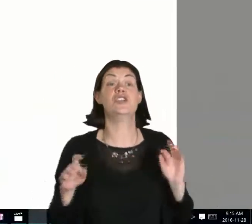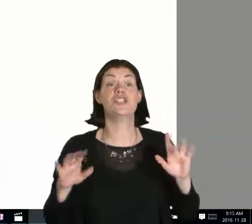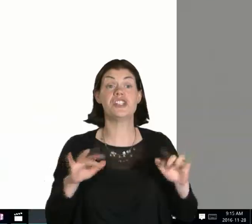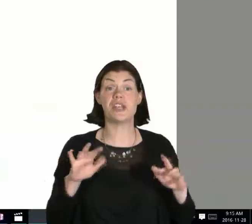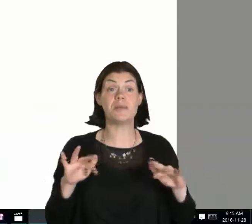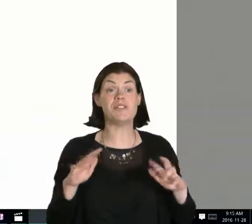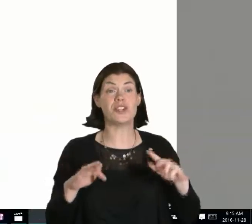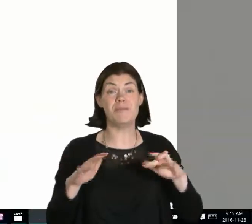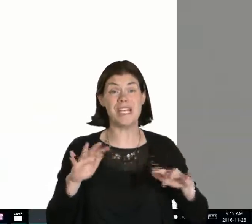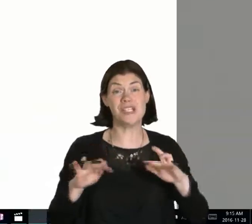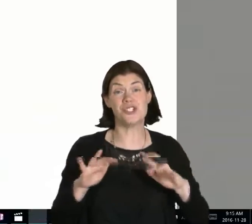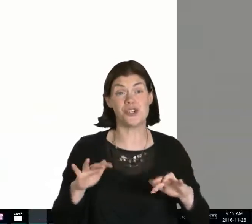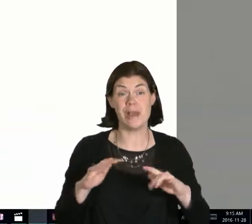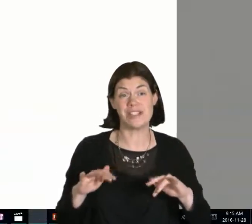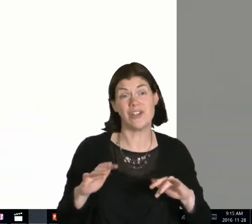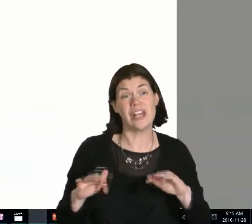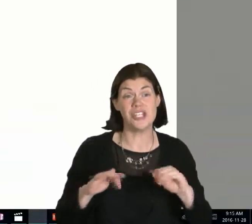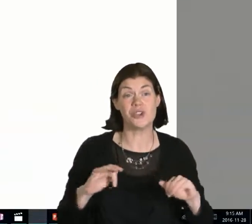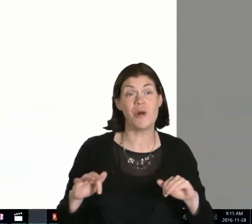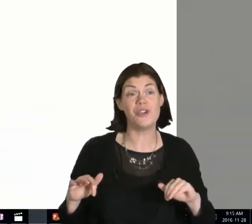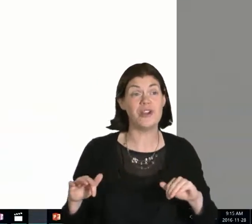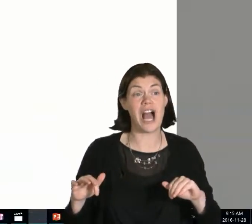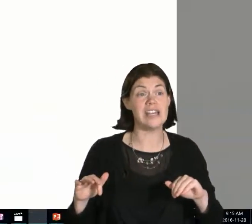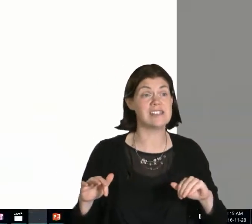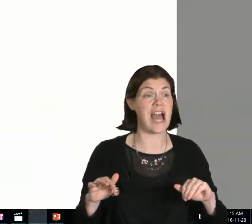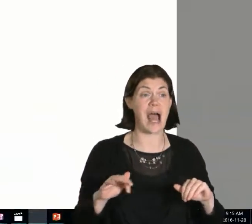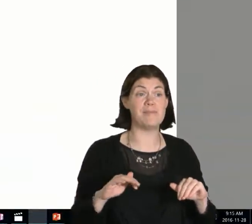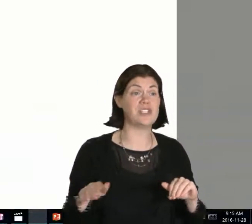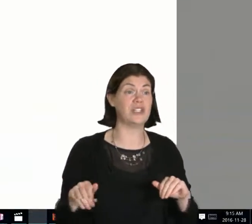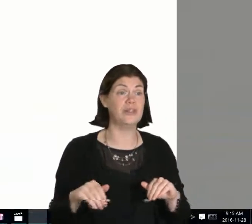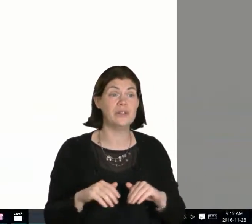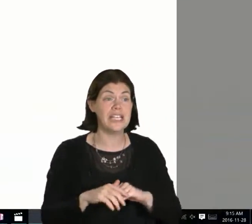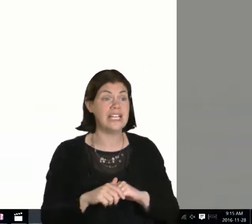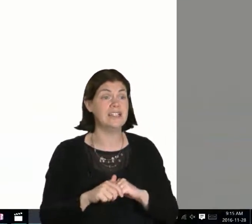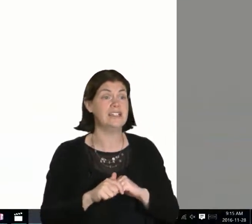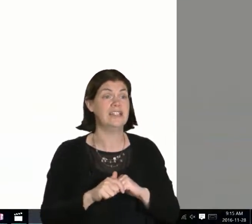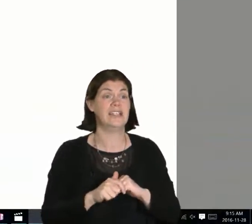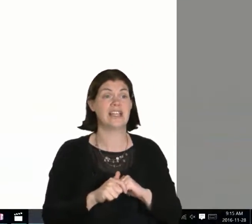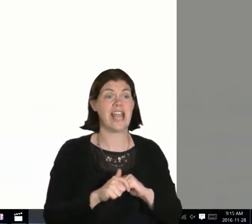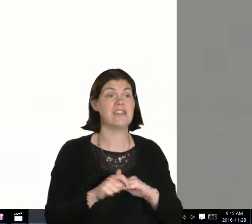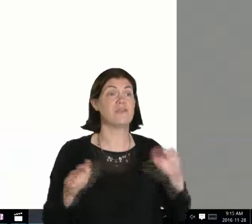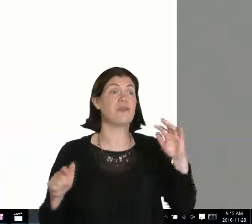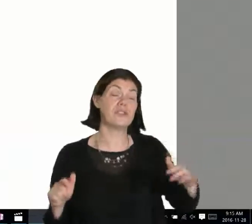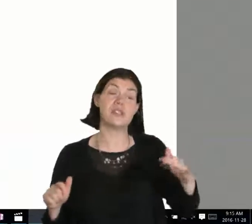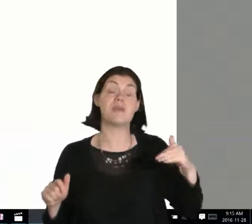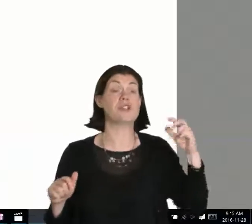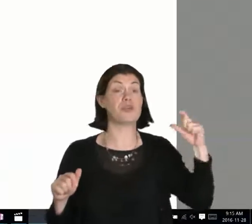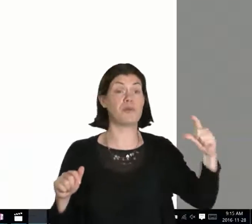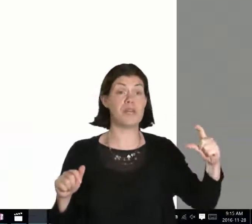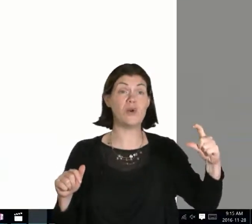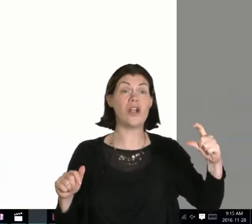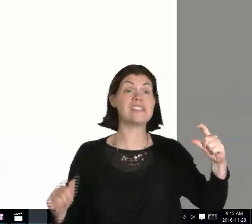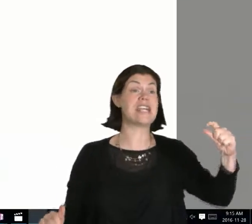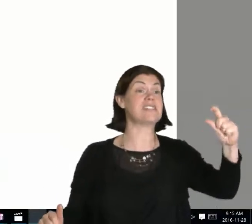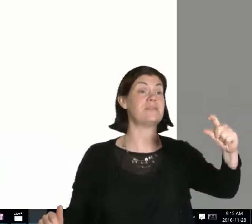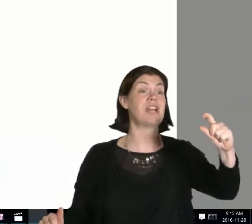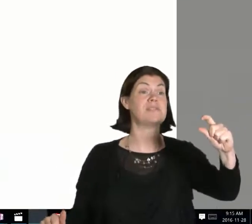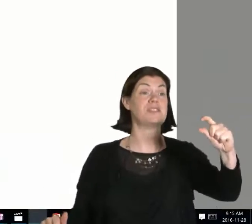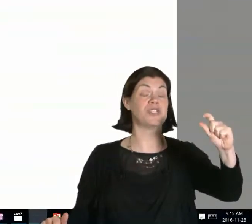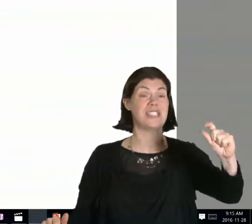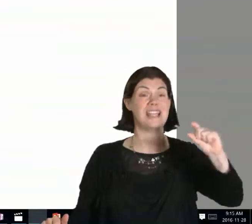yes, usually sometimes there can be an instrumental intro, you guys. Absolutely. Okay, sometimes there's a pre-chorus